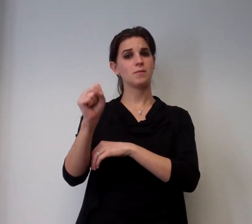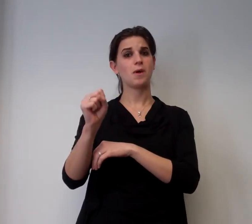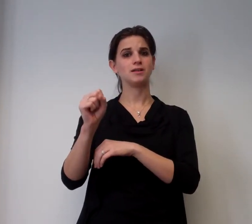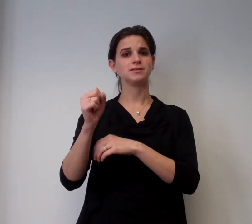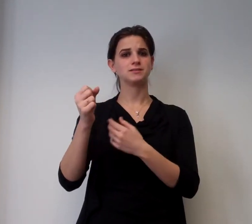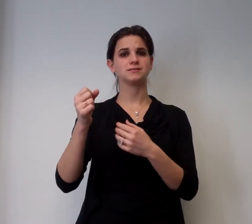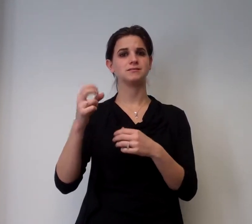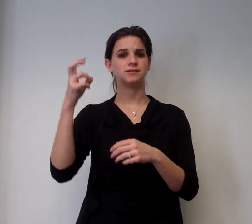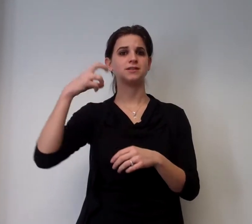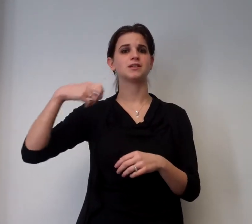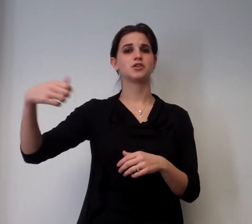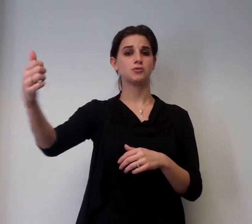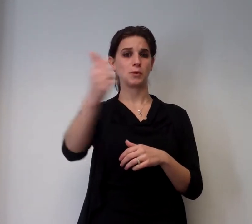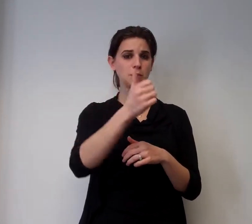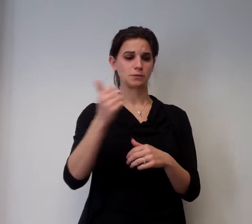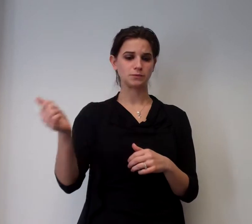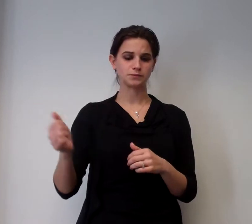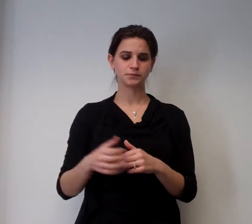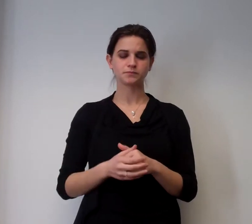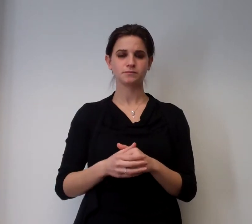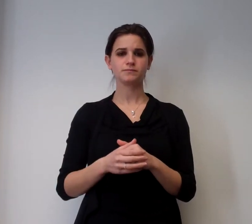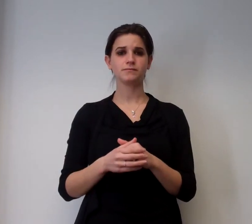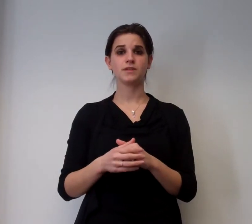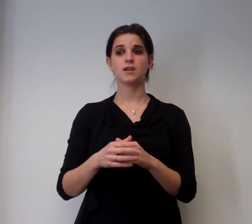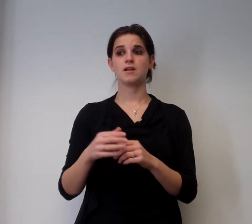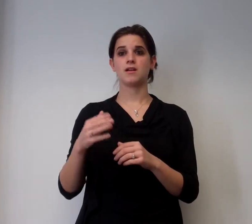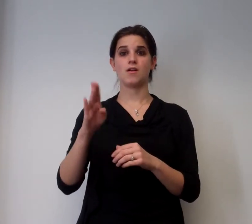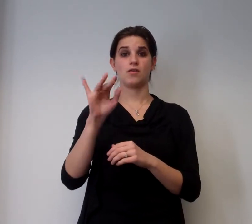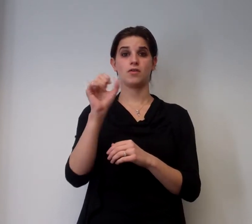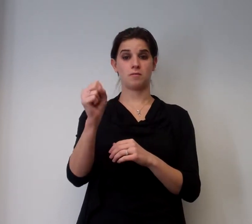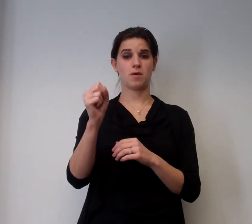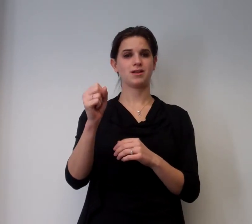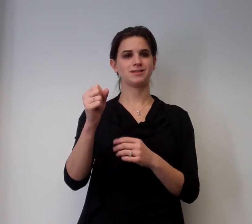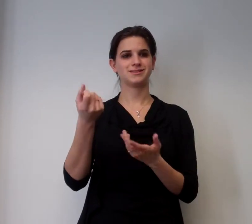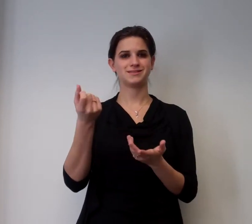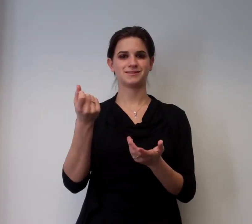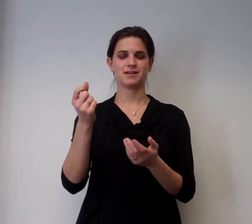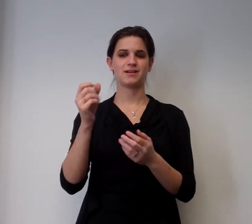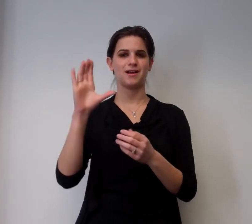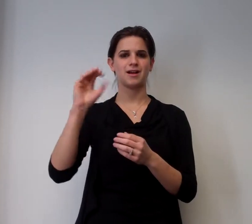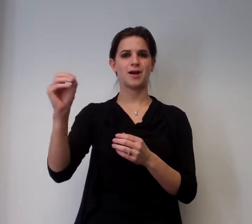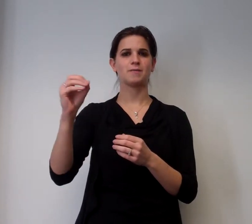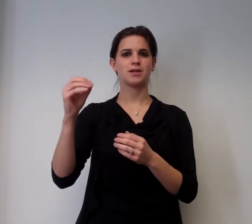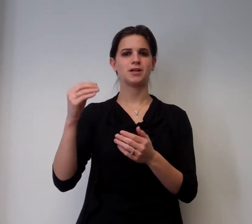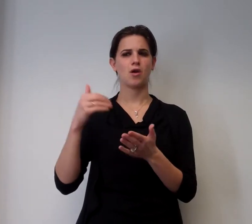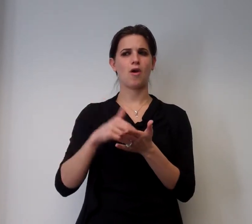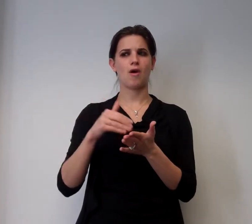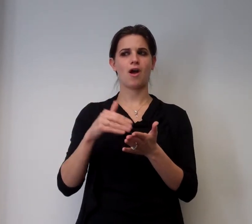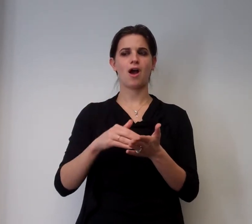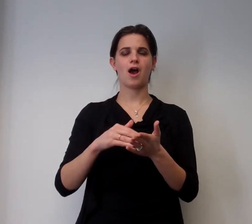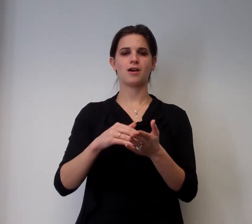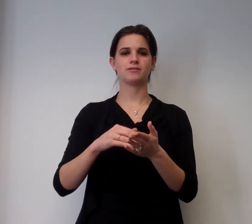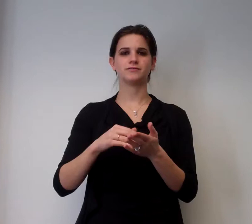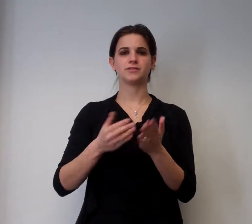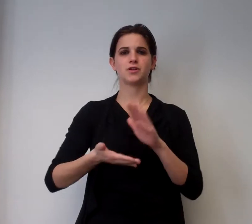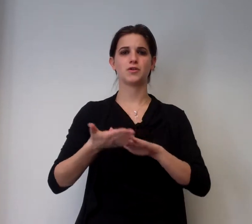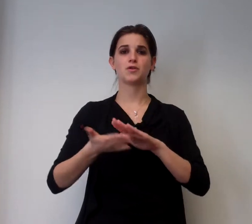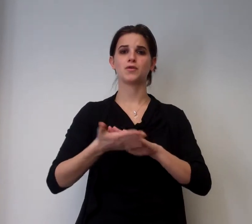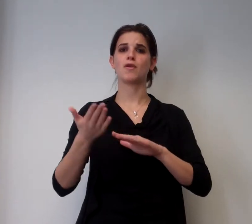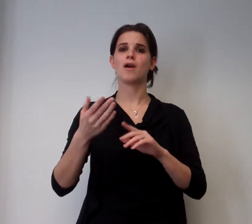white businessmen. What happened to the organizers of the bus boycott? They were arrested, right? They